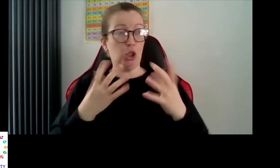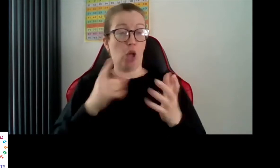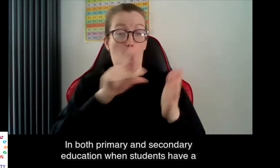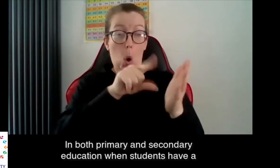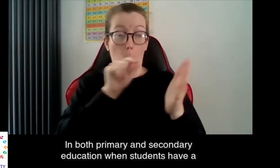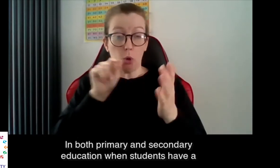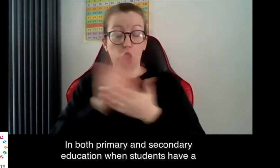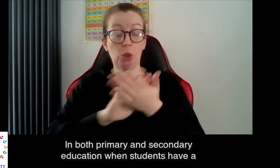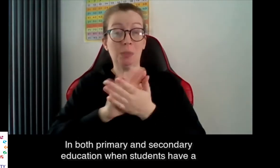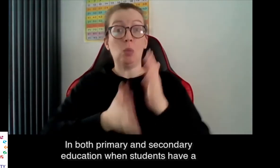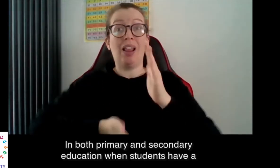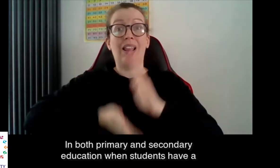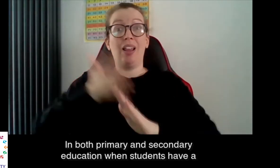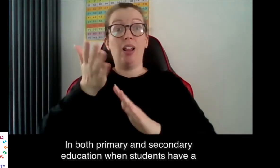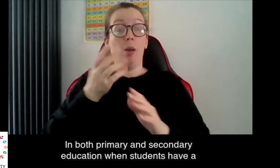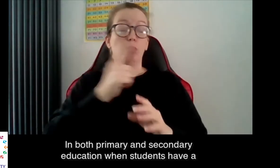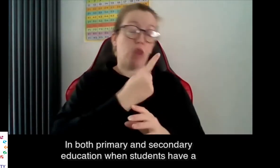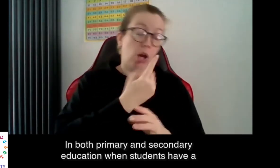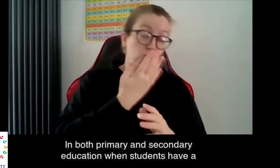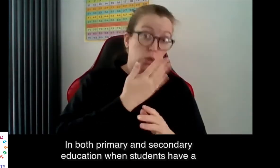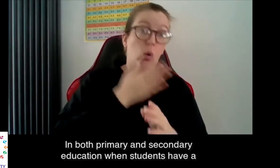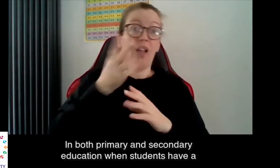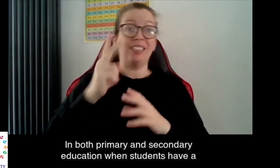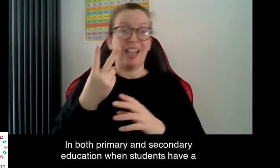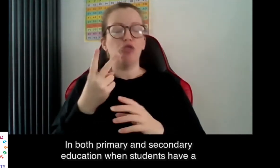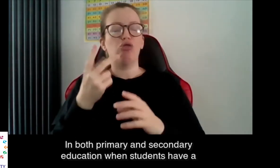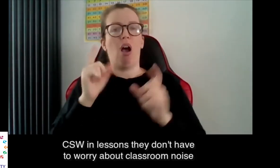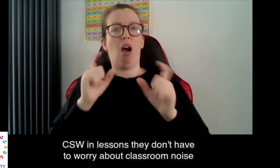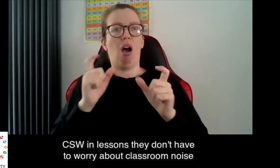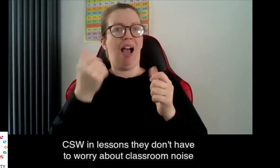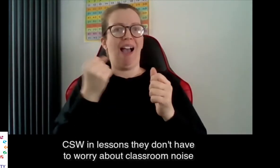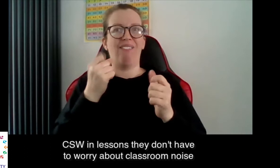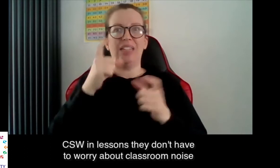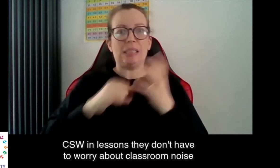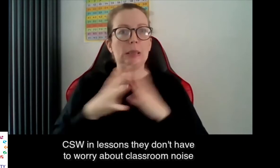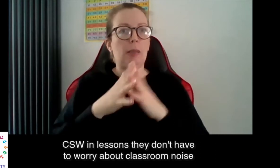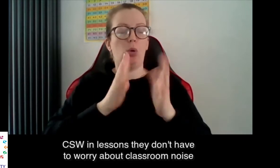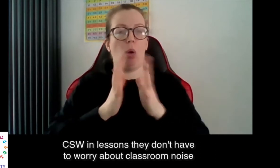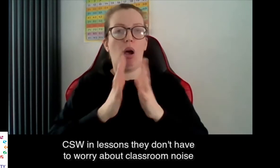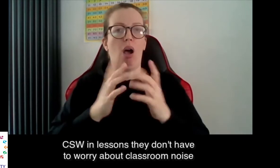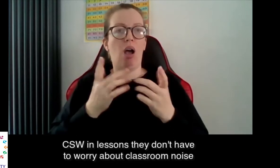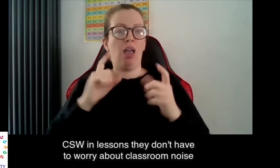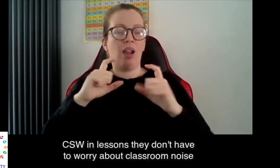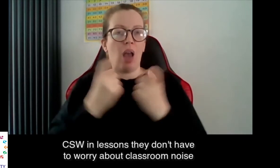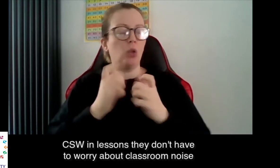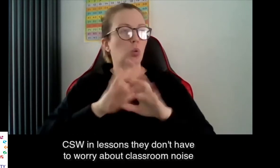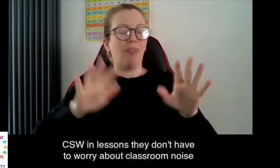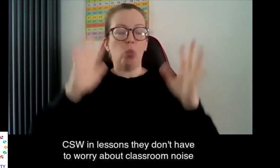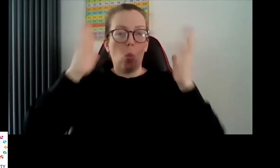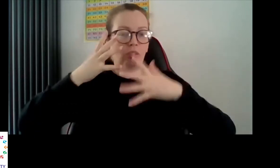In both primary and secondary education, when students have a CSW in lessons, they don't have to worry about classroom noise or be